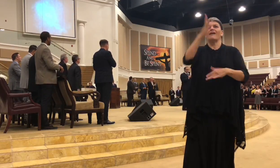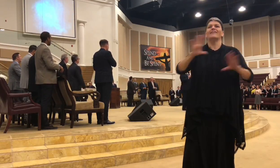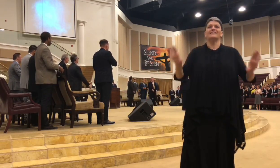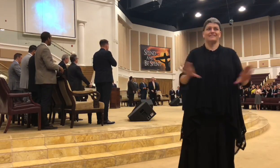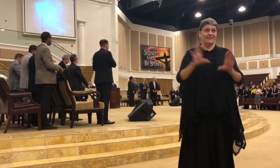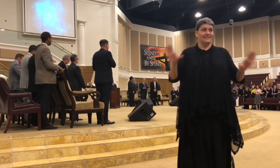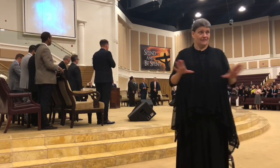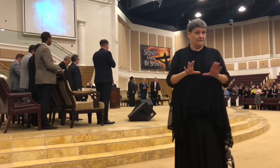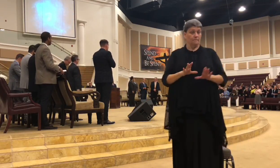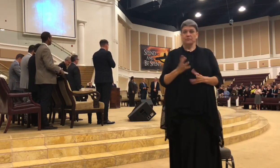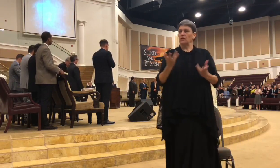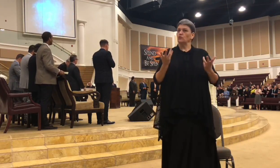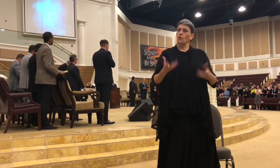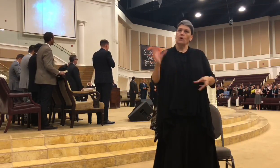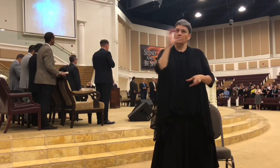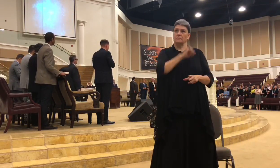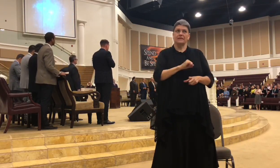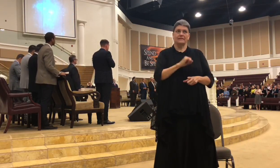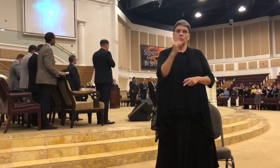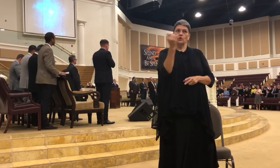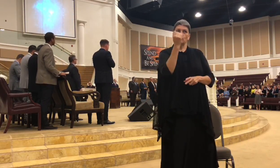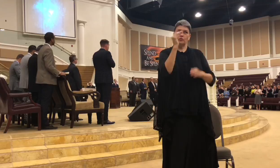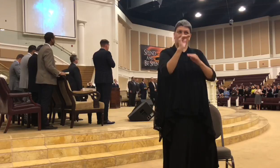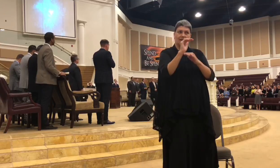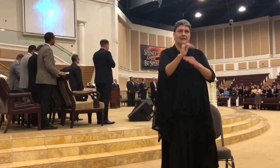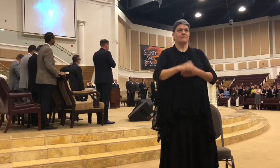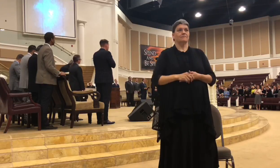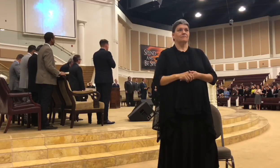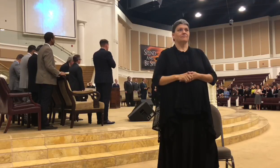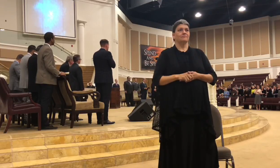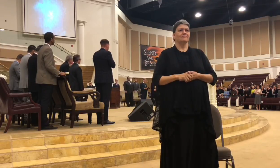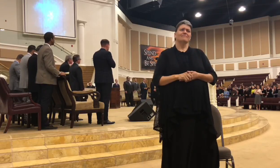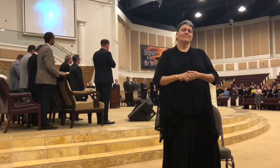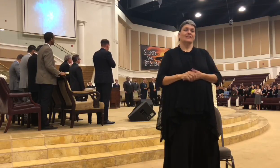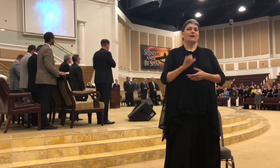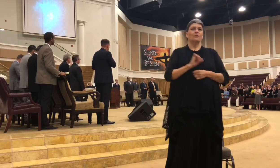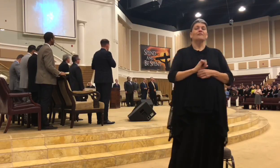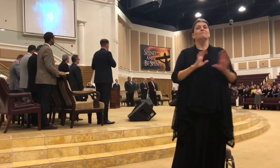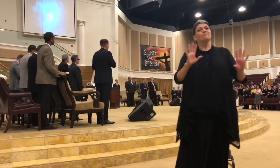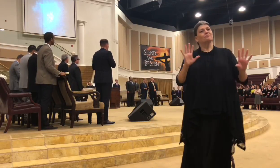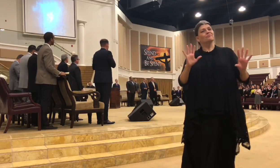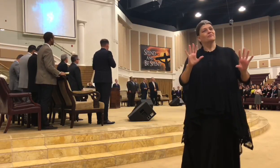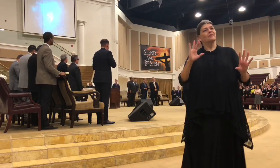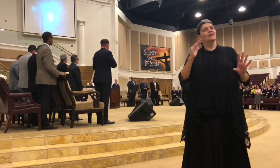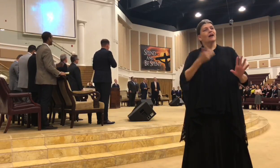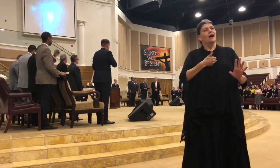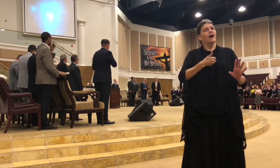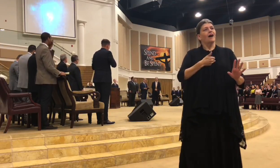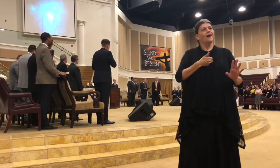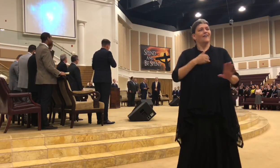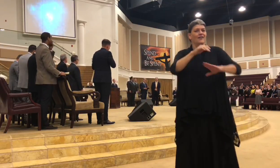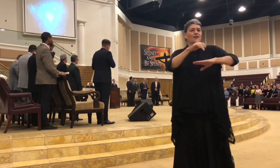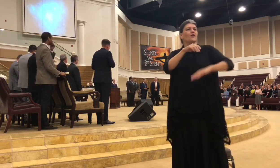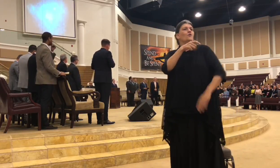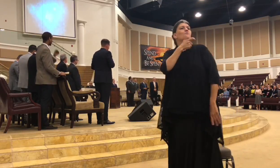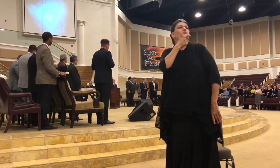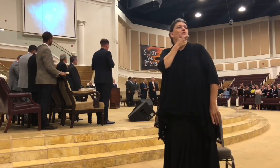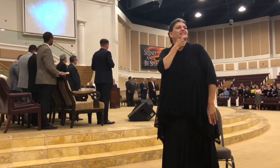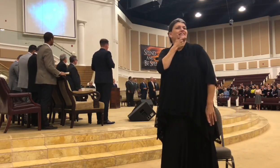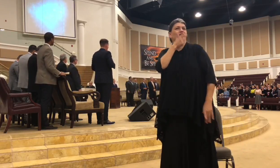Not going to want to miss. Amen. Our British brother will be preaching on Tuesday